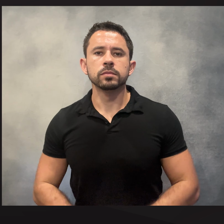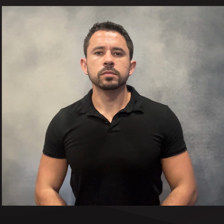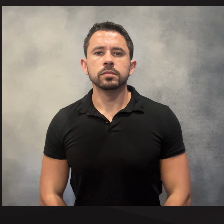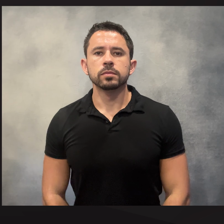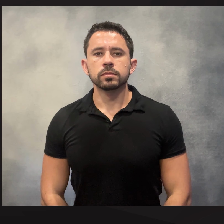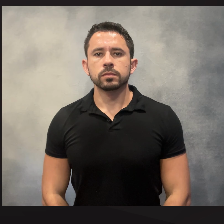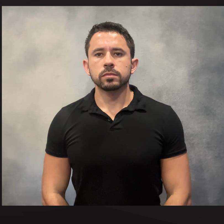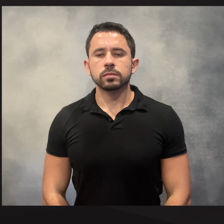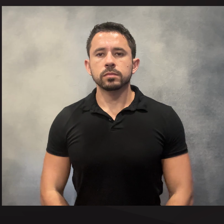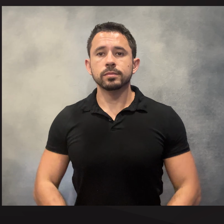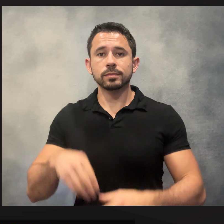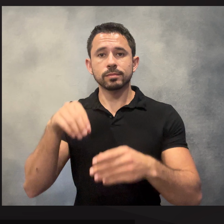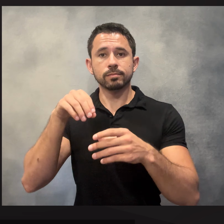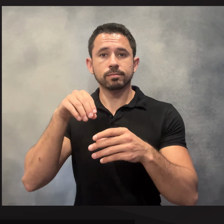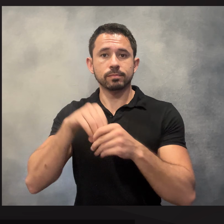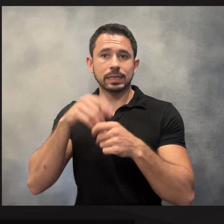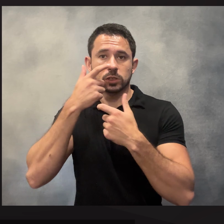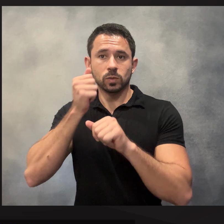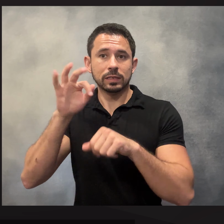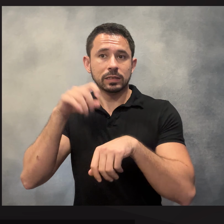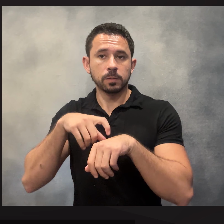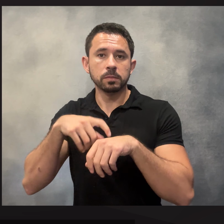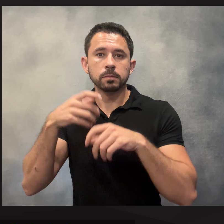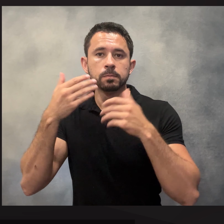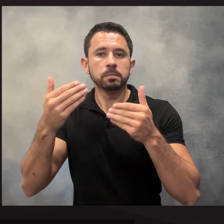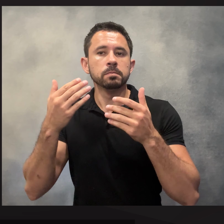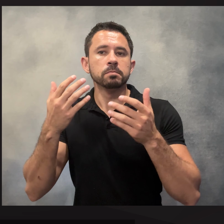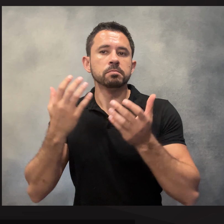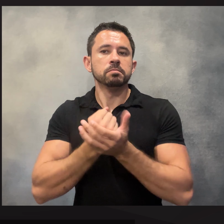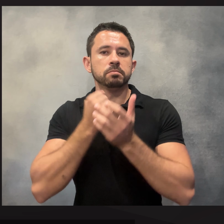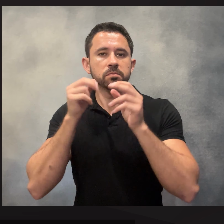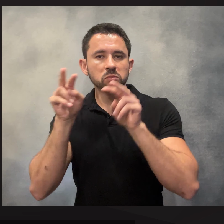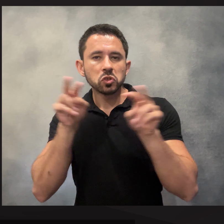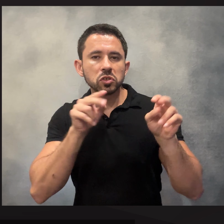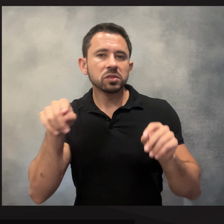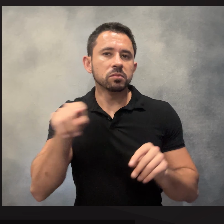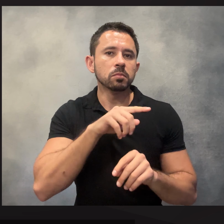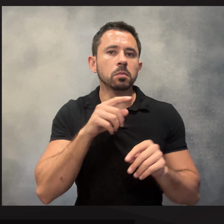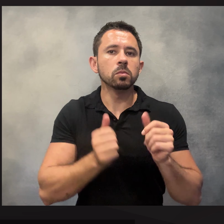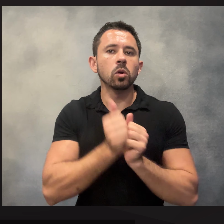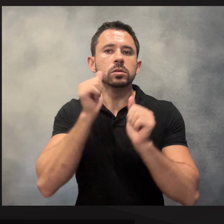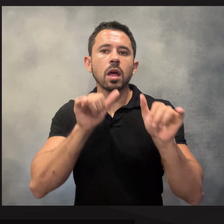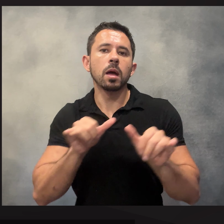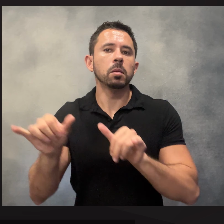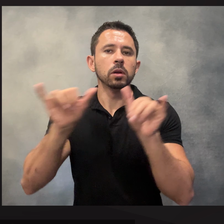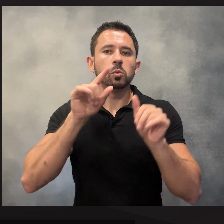In the interest of time, let's look at a common question about mapping.